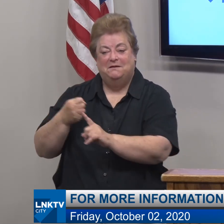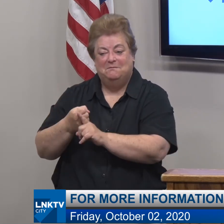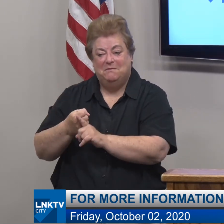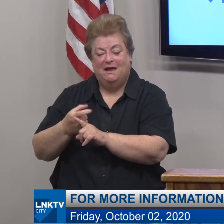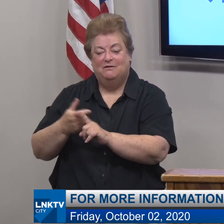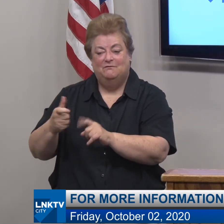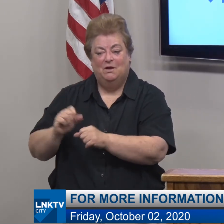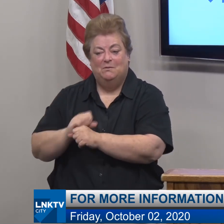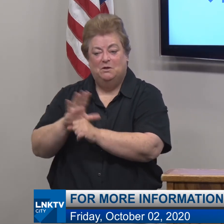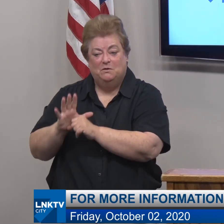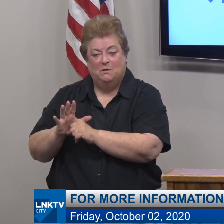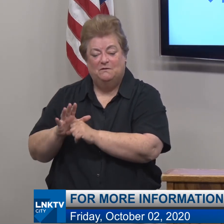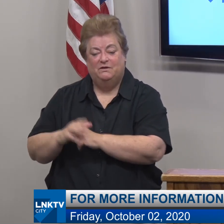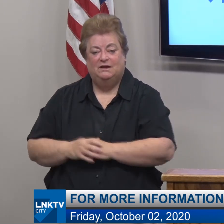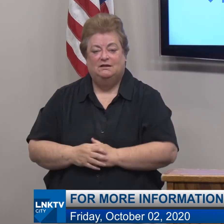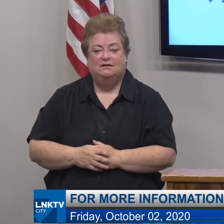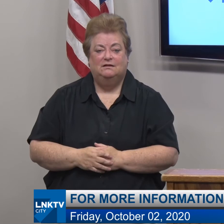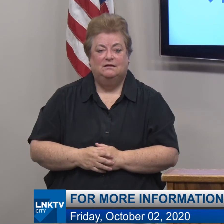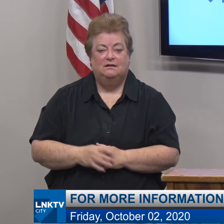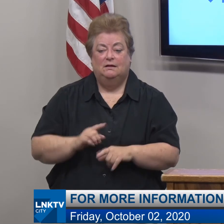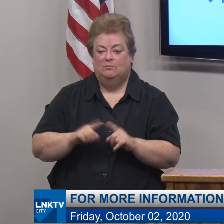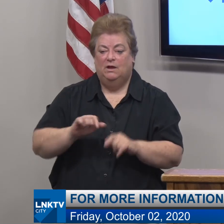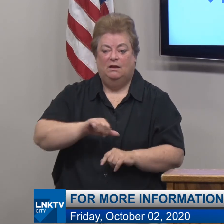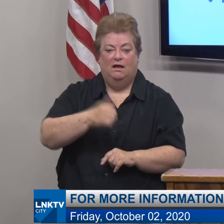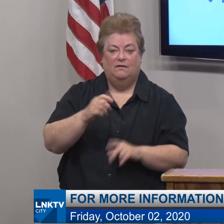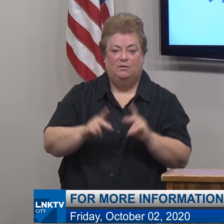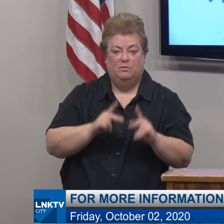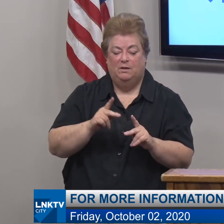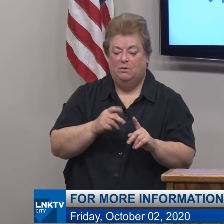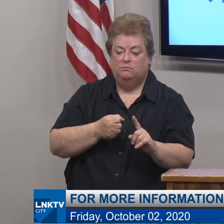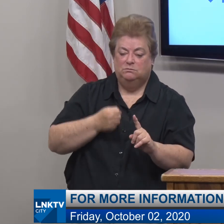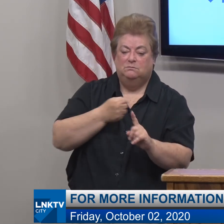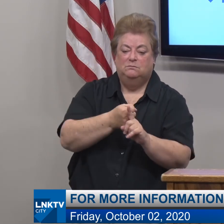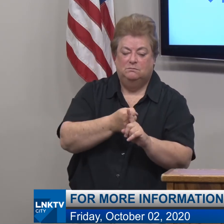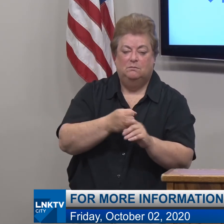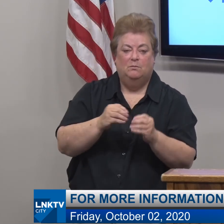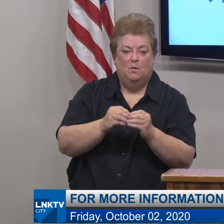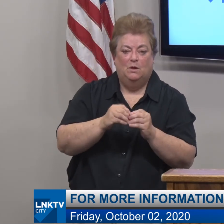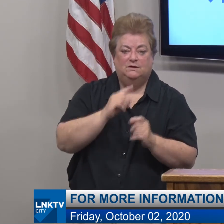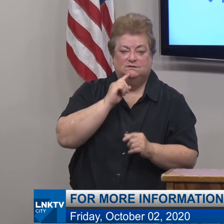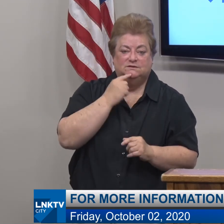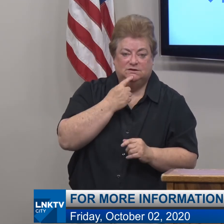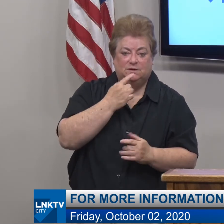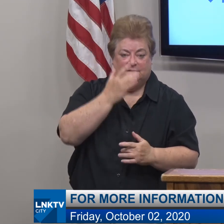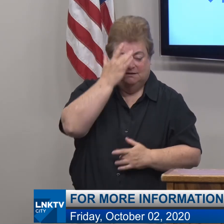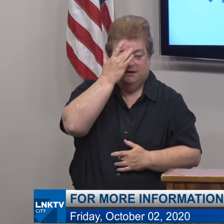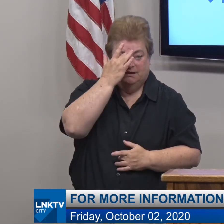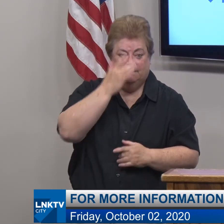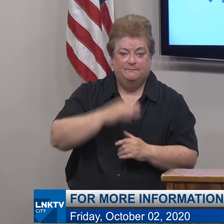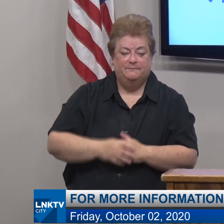from the virus, but others become more seriously ill.